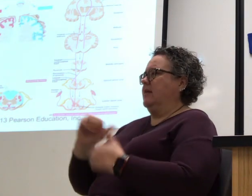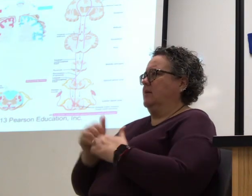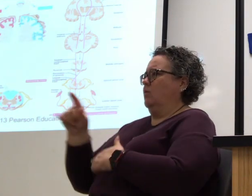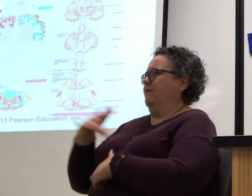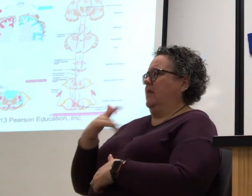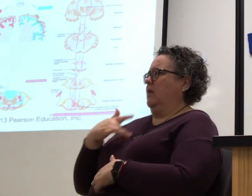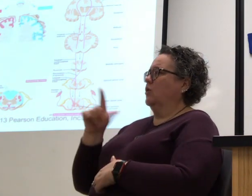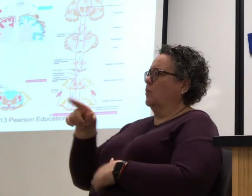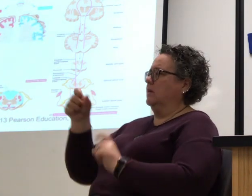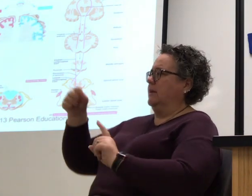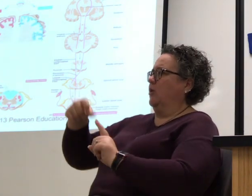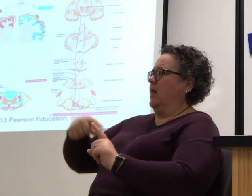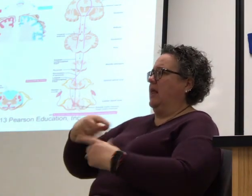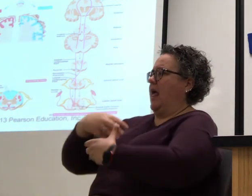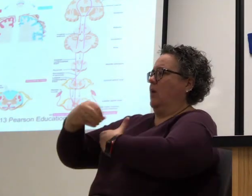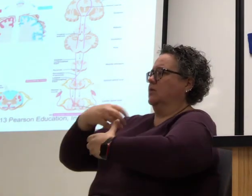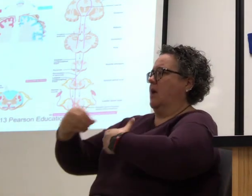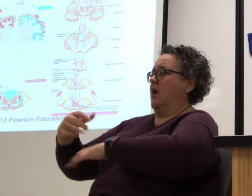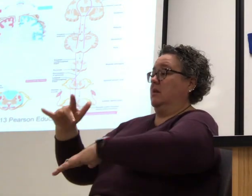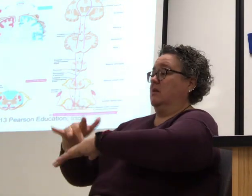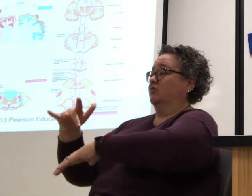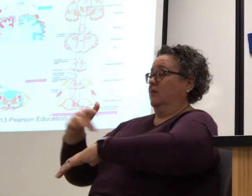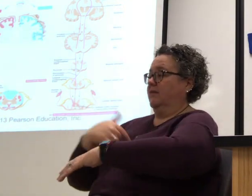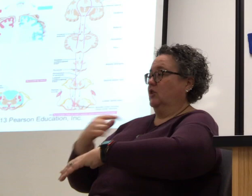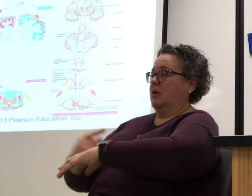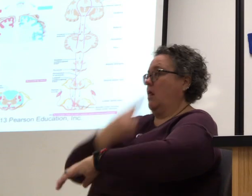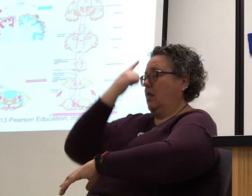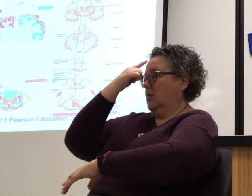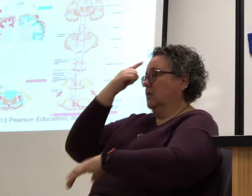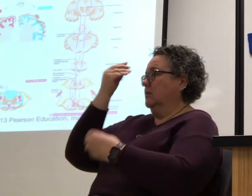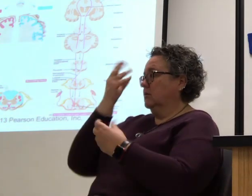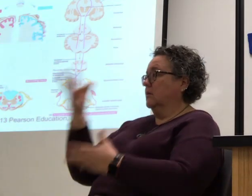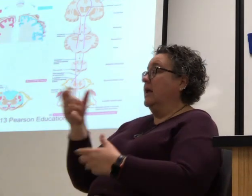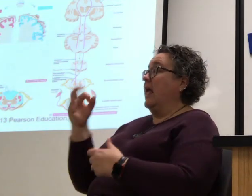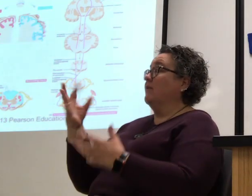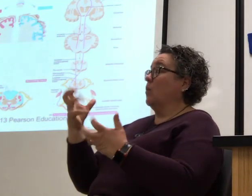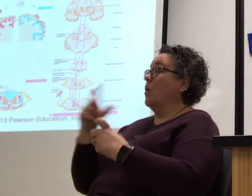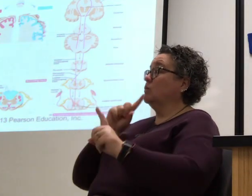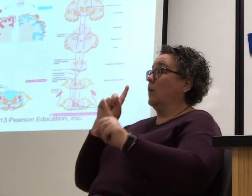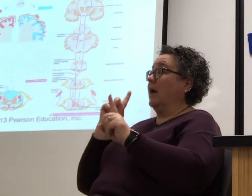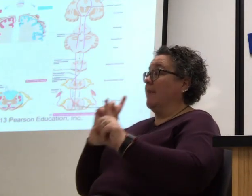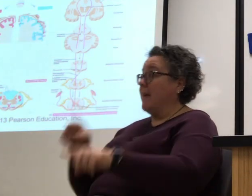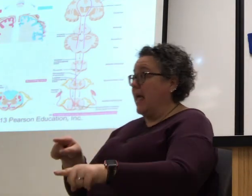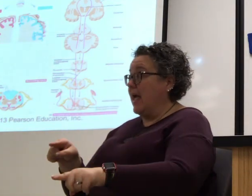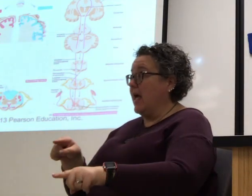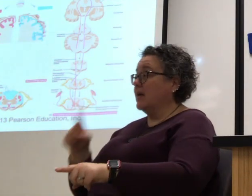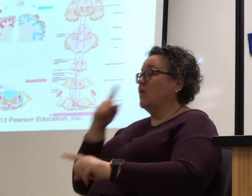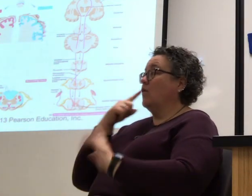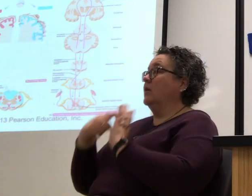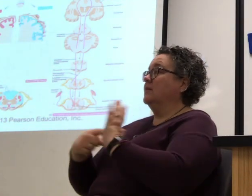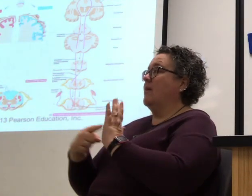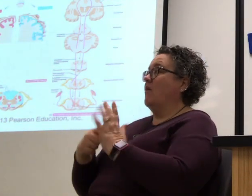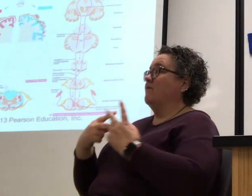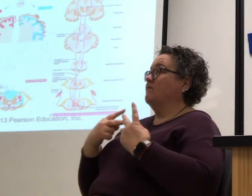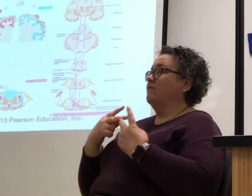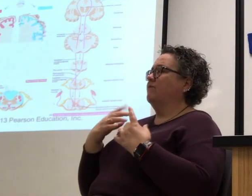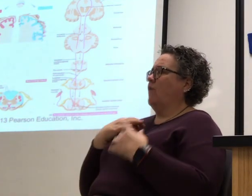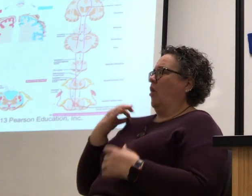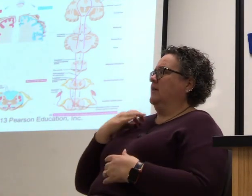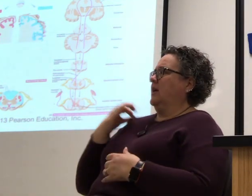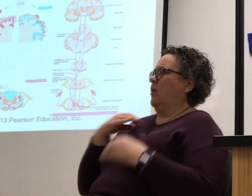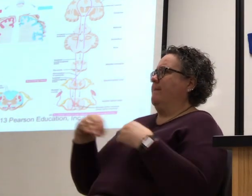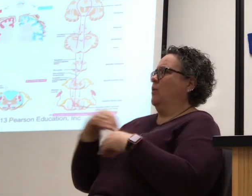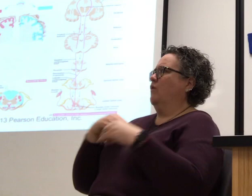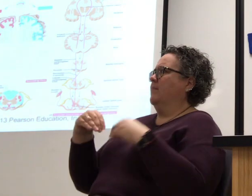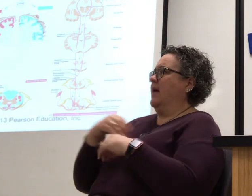stimulated externally. And it goes up to your brain. If you want to issue a command, for example, voluntary movement, the command is